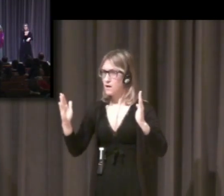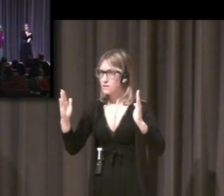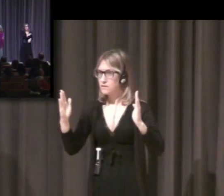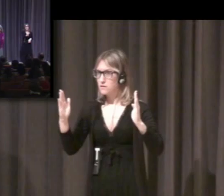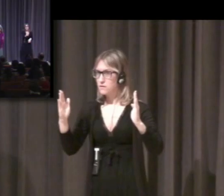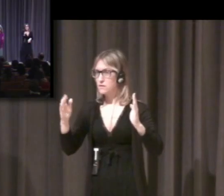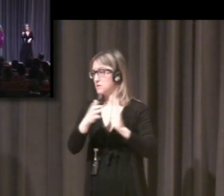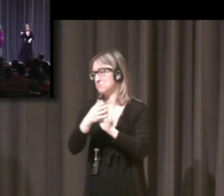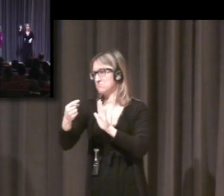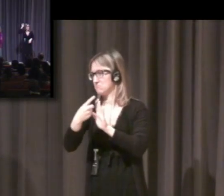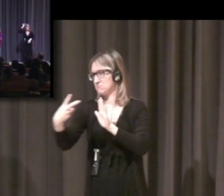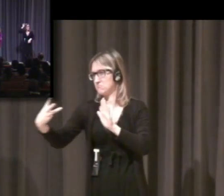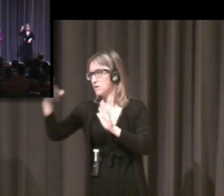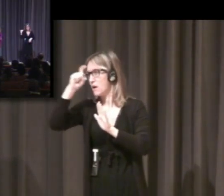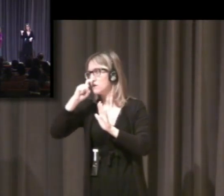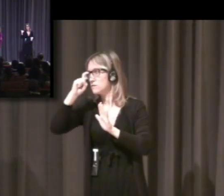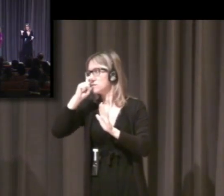cochlear implants.